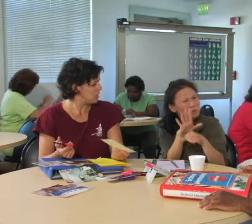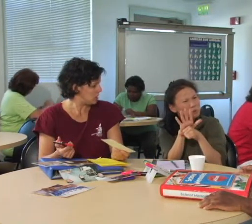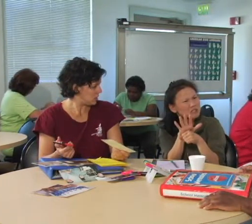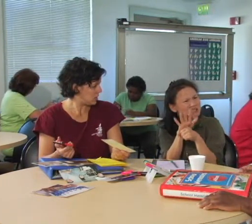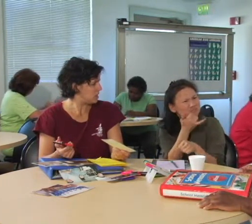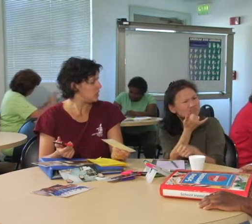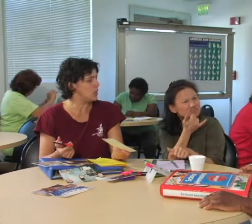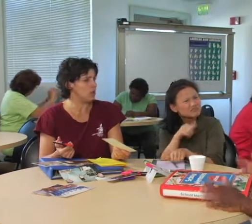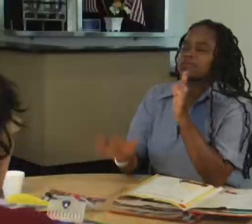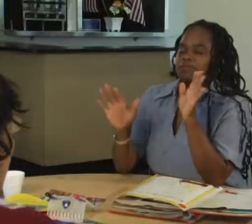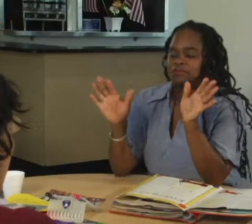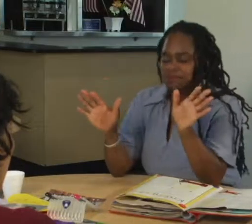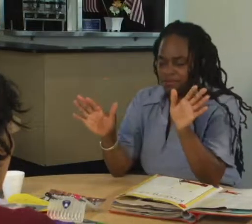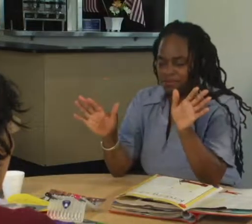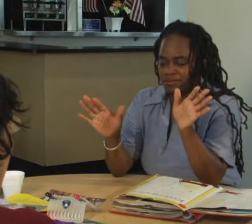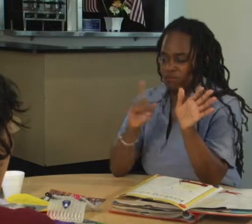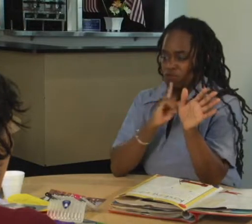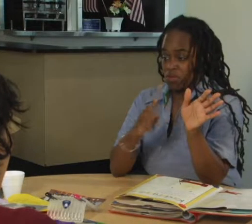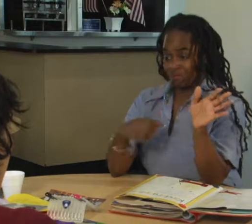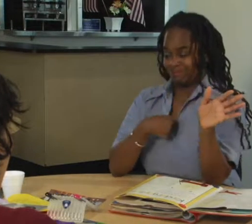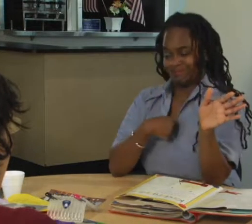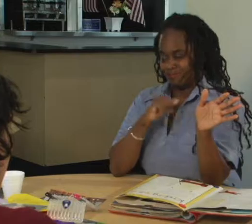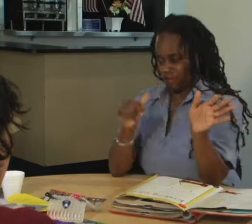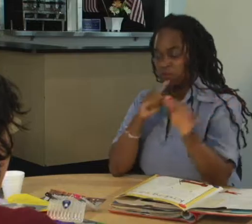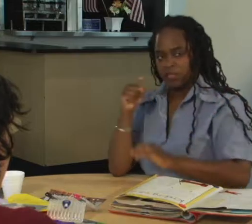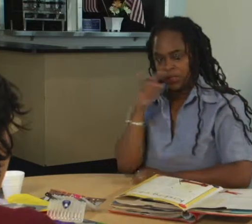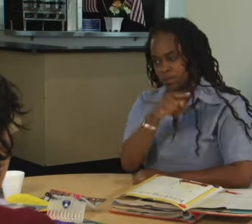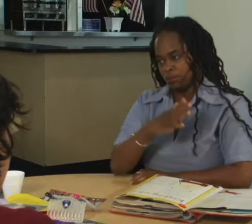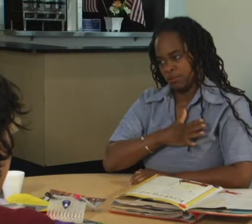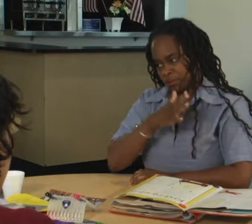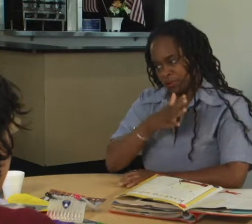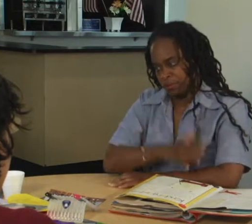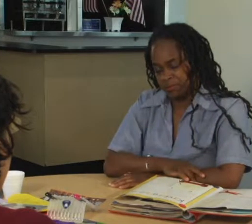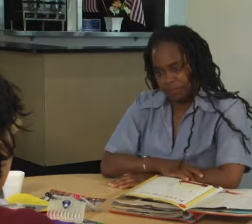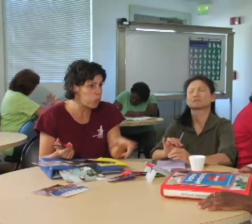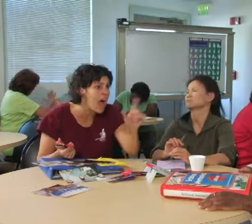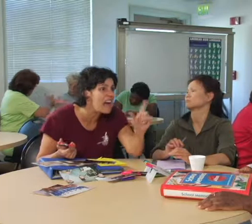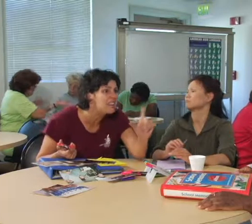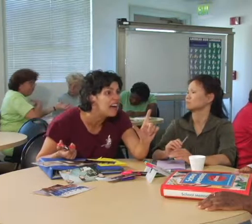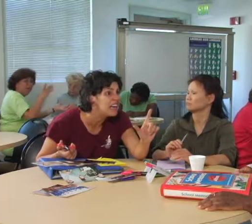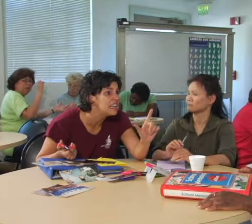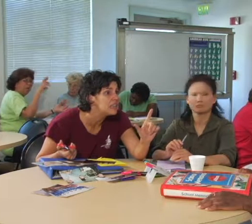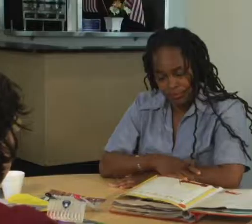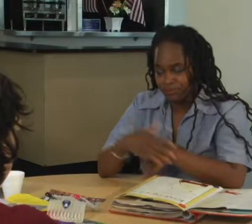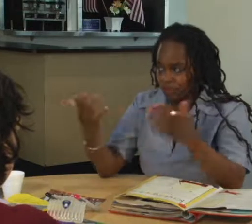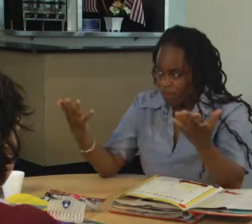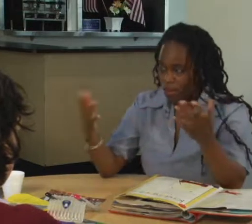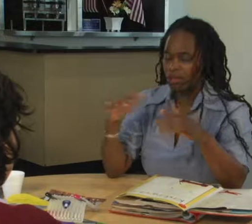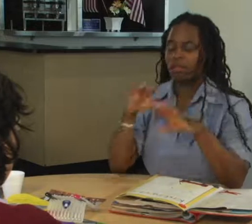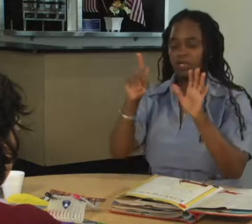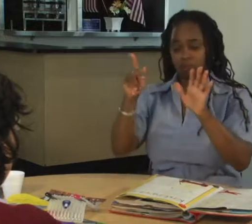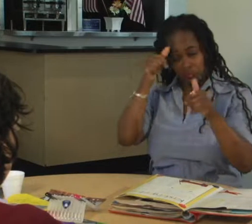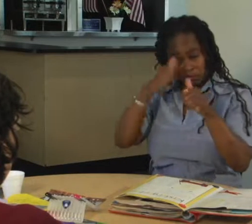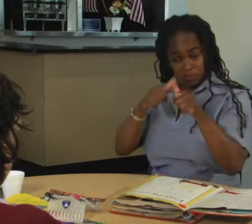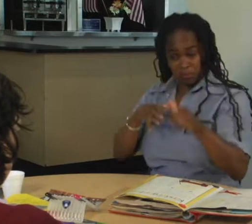of you today. Well, it's not me, really. It's really about my mother. LaVon? Yes. She